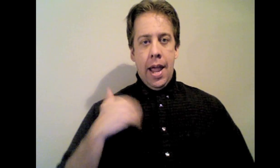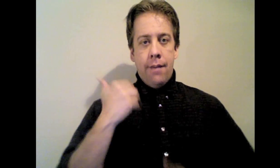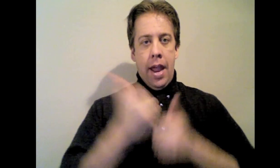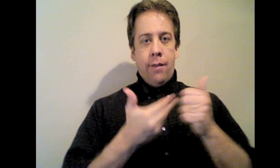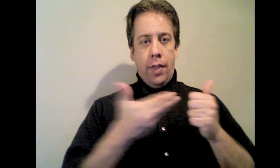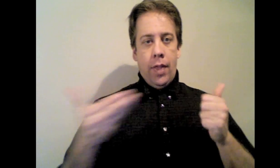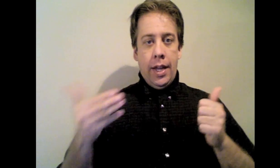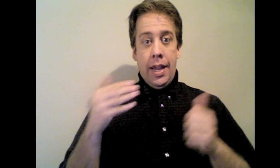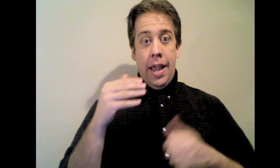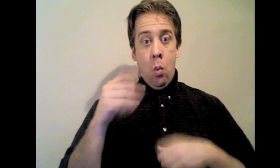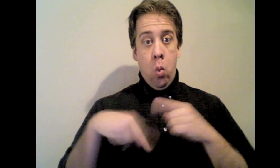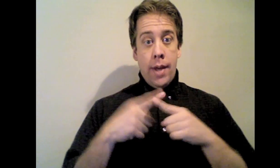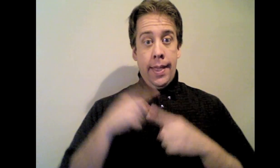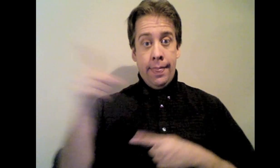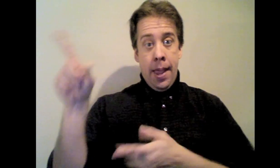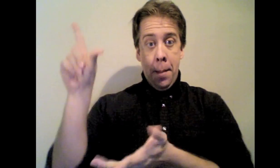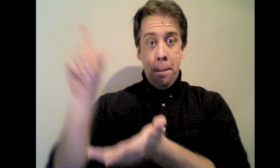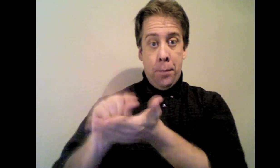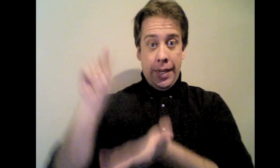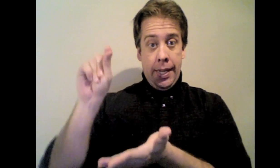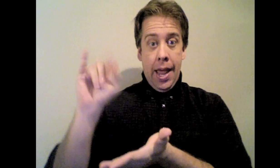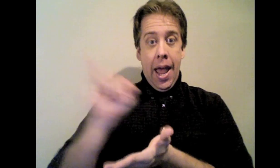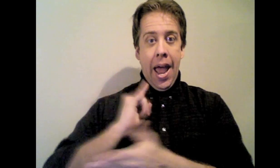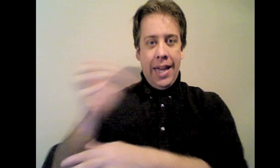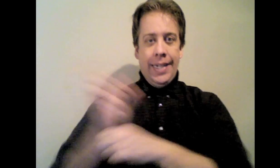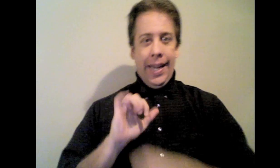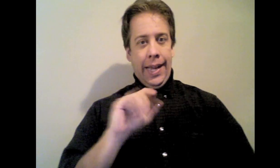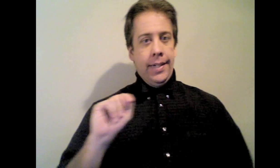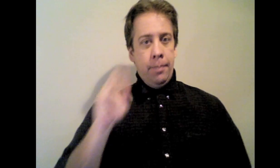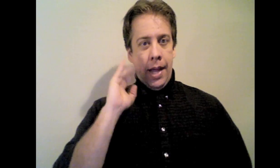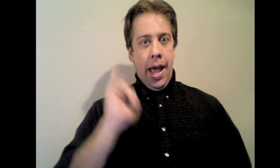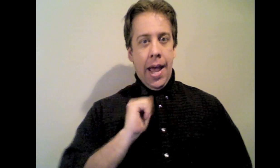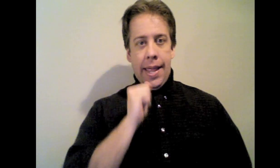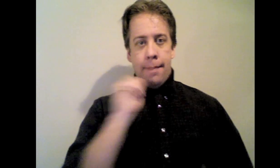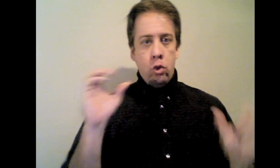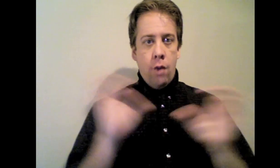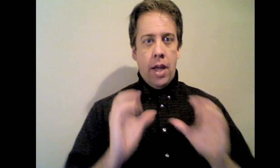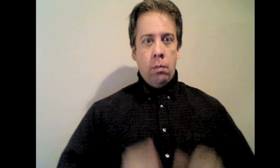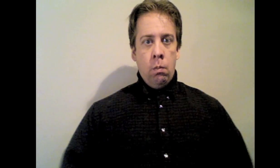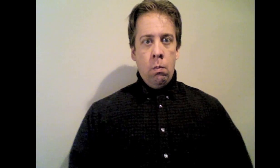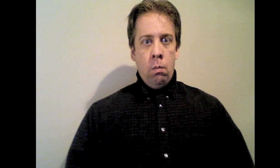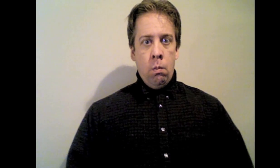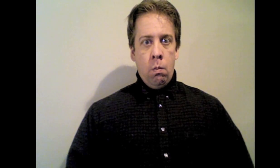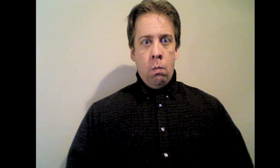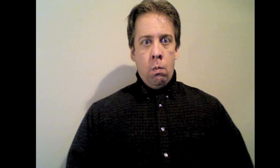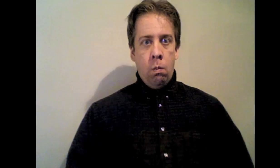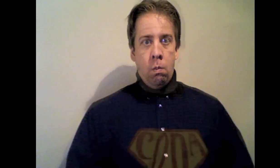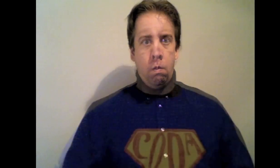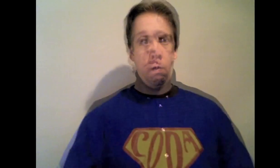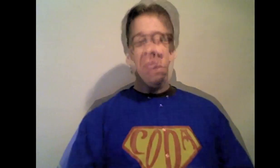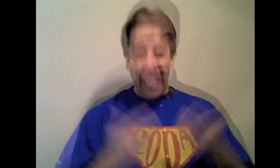have the AD, I have everything. When they print it, I get it because I am certified.